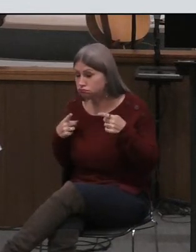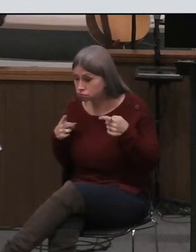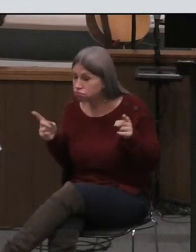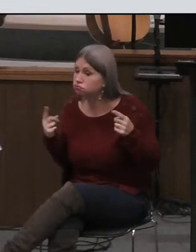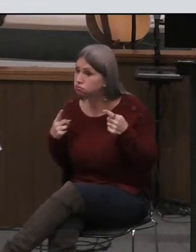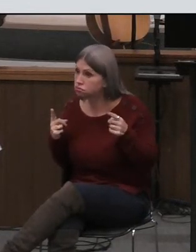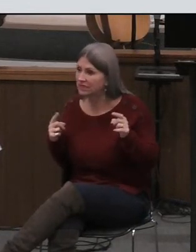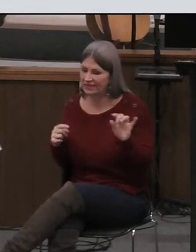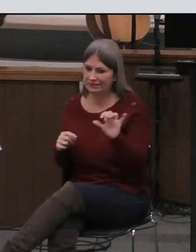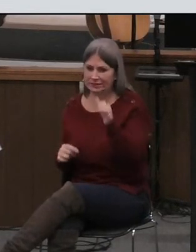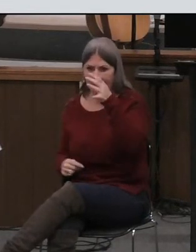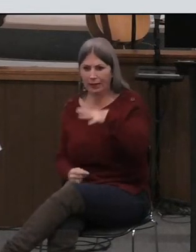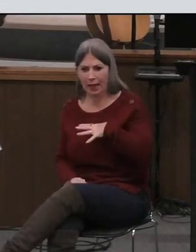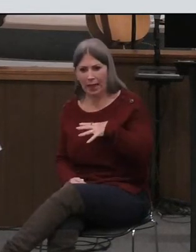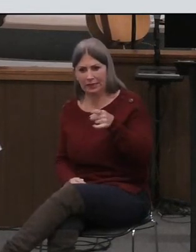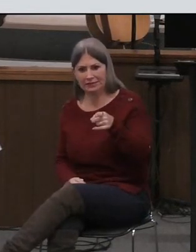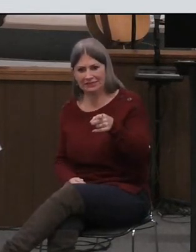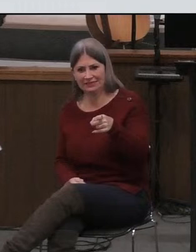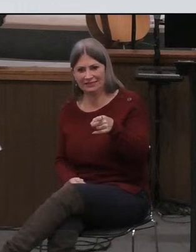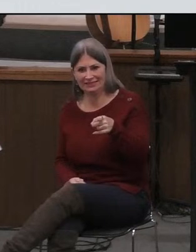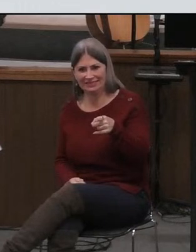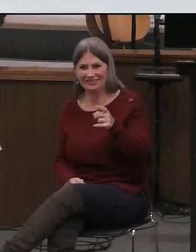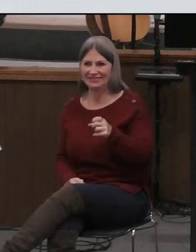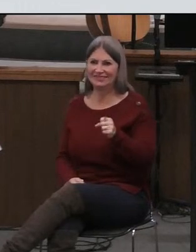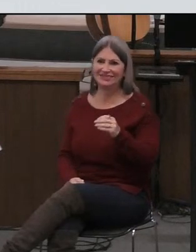to the same guy every time.